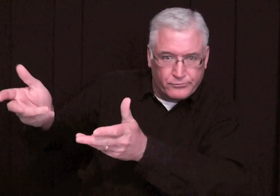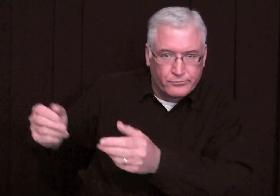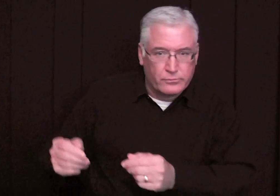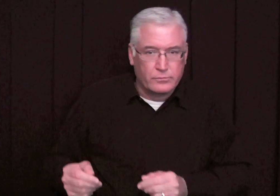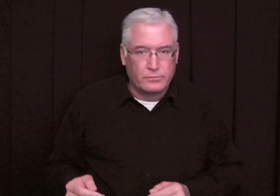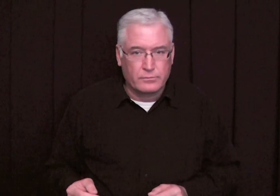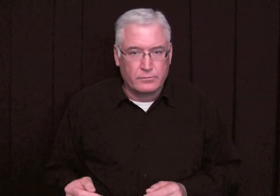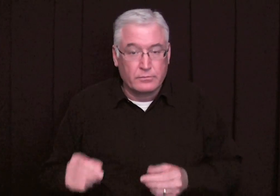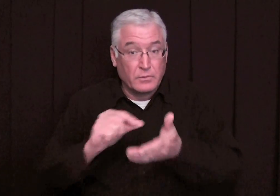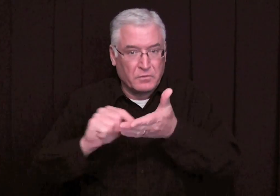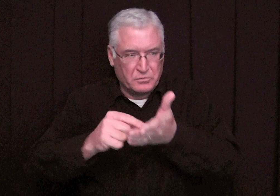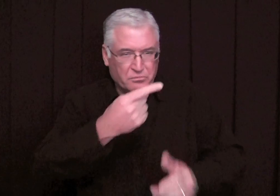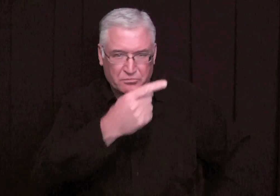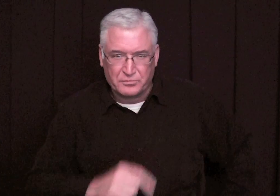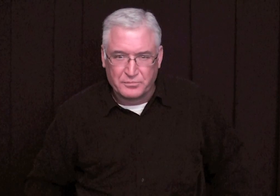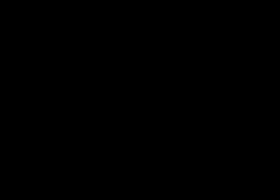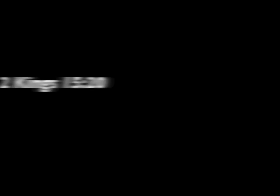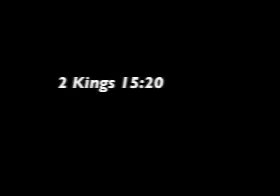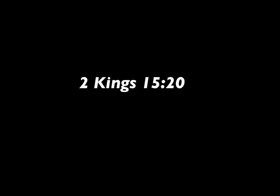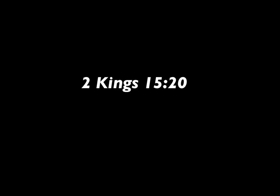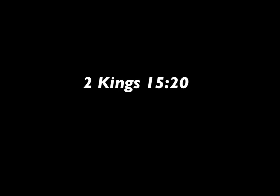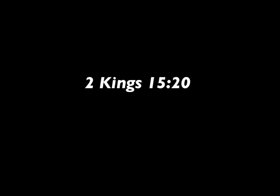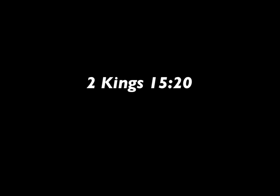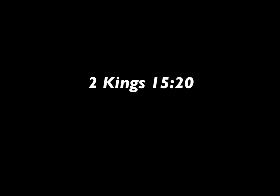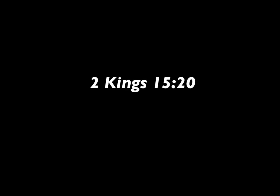was trying to bribe him. Here's the verse.